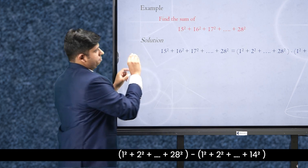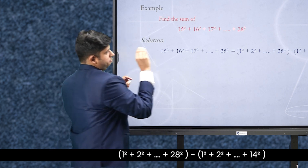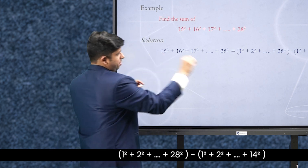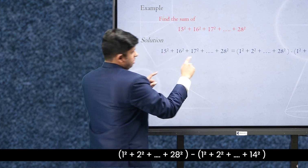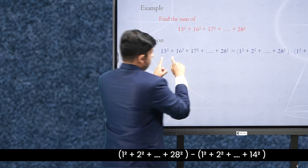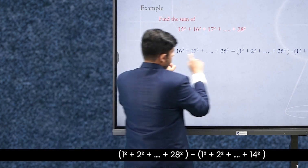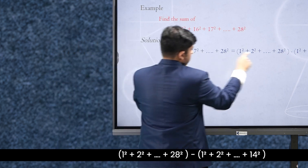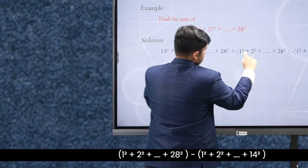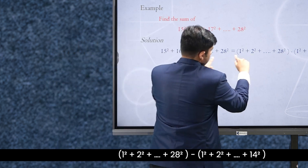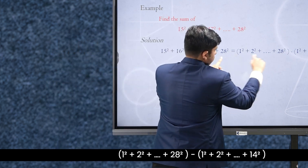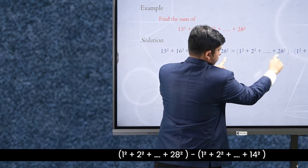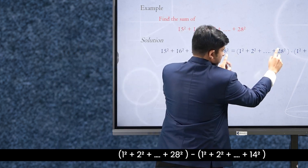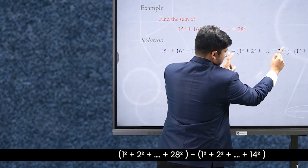14 square.